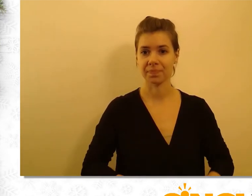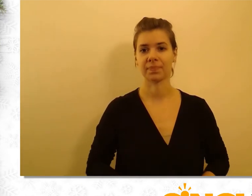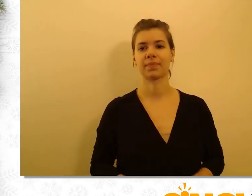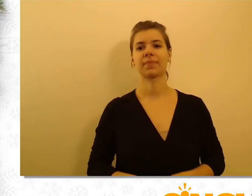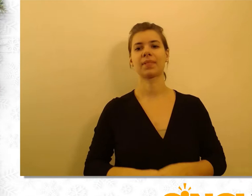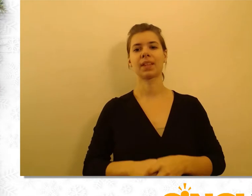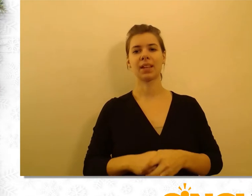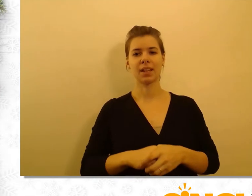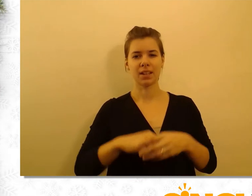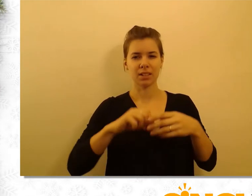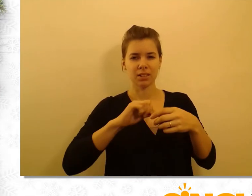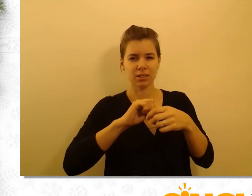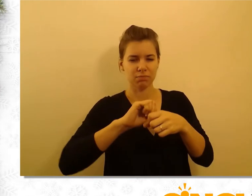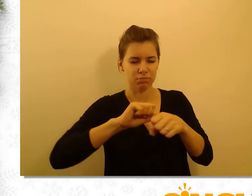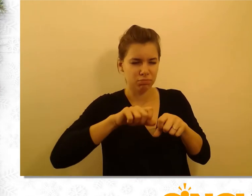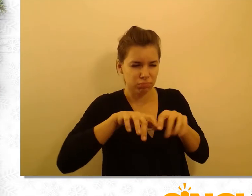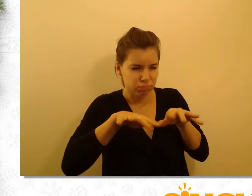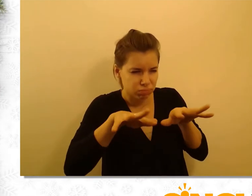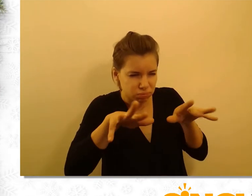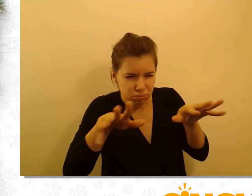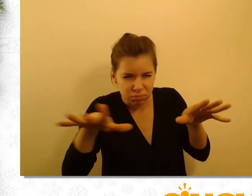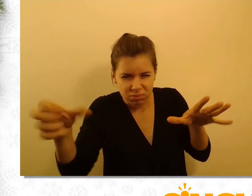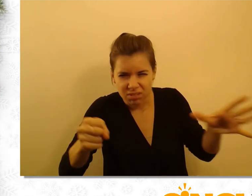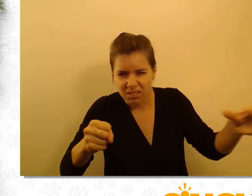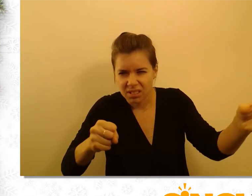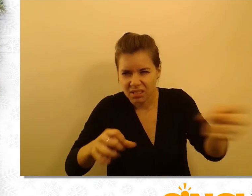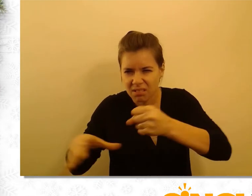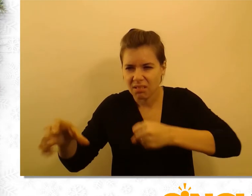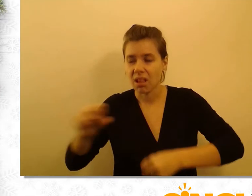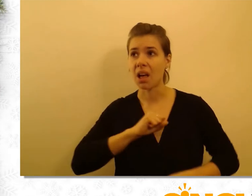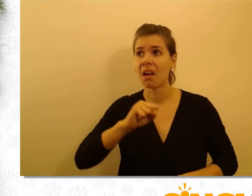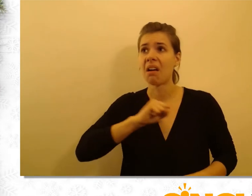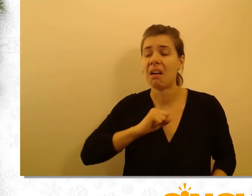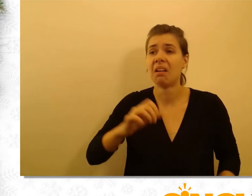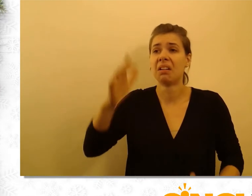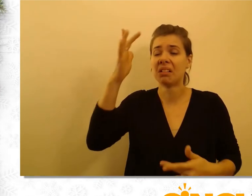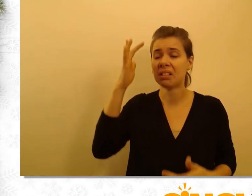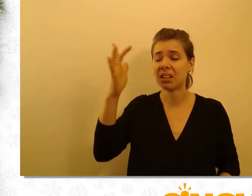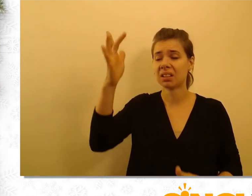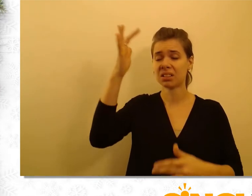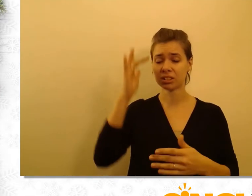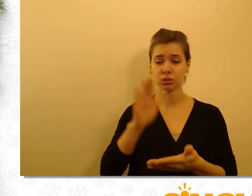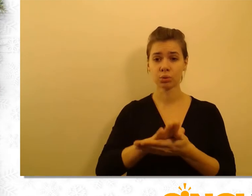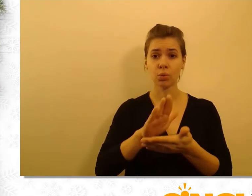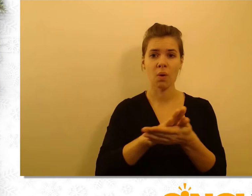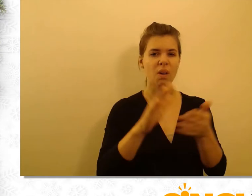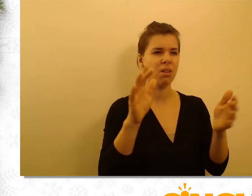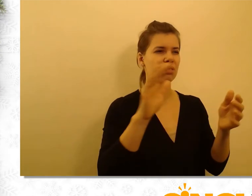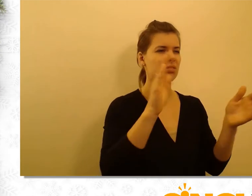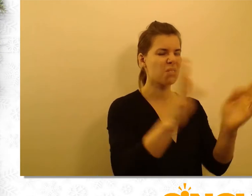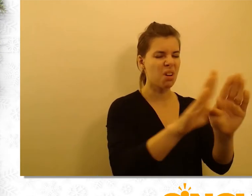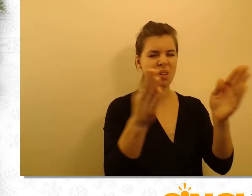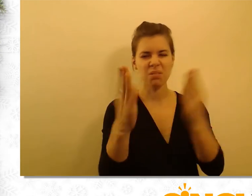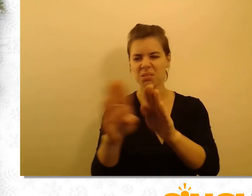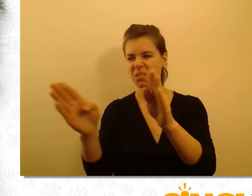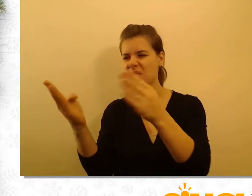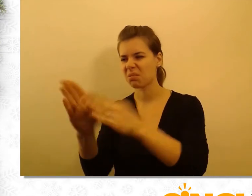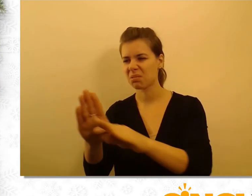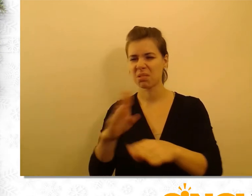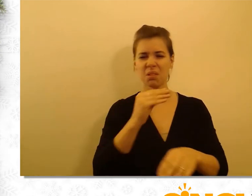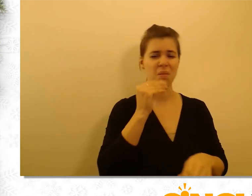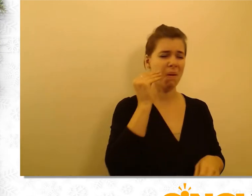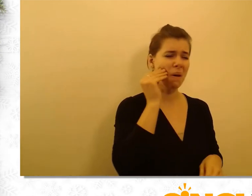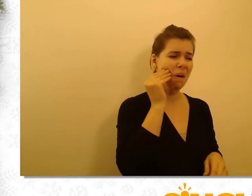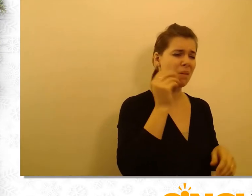place. This virus is catching, all our schools have closed. We're working